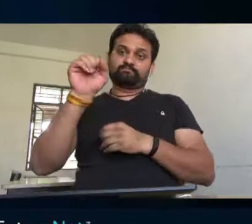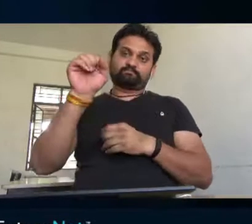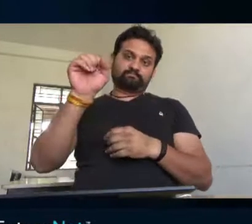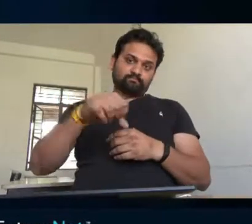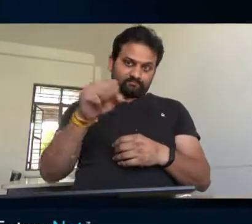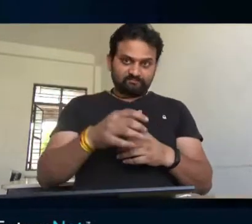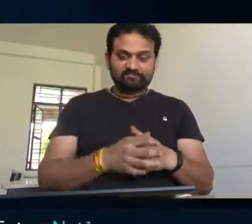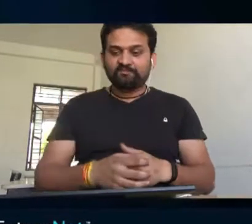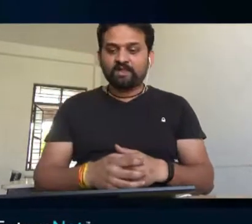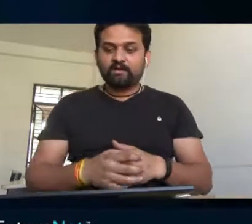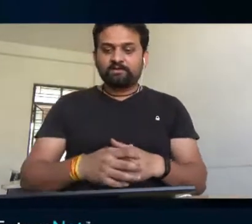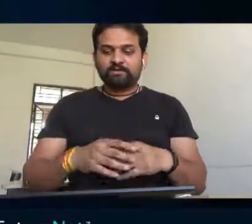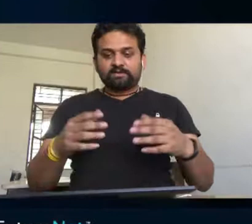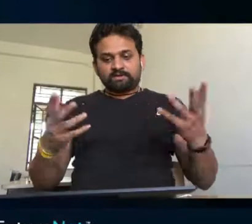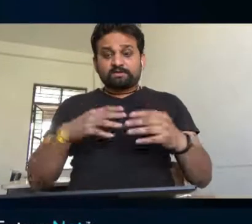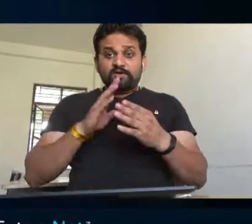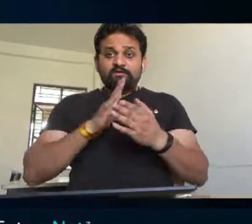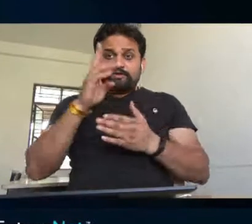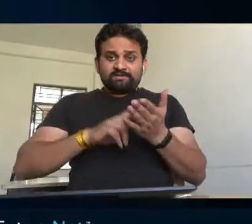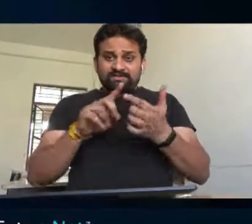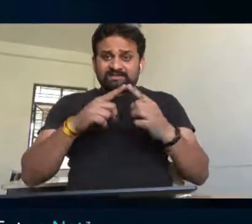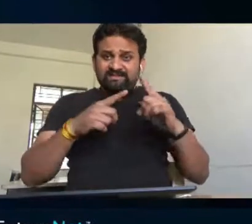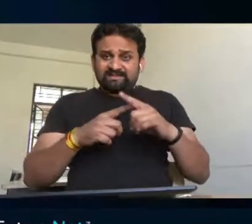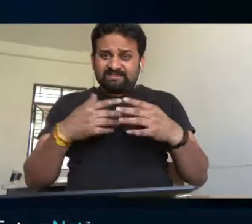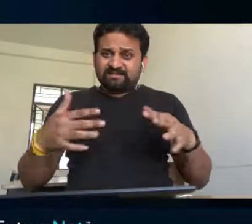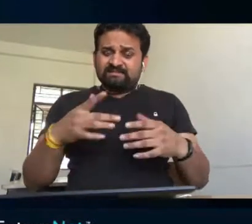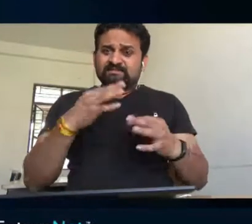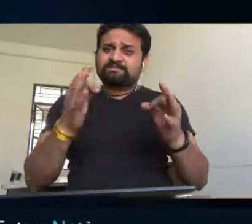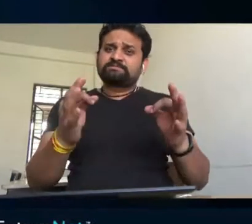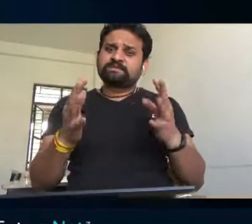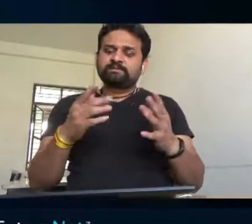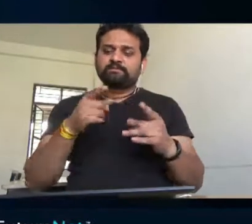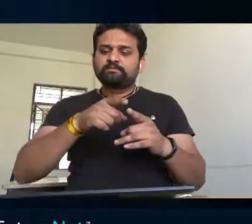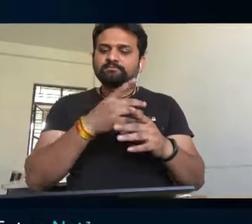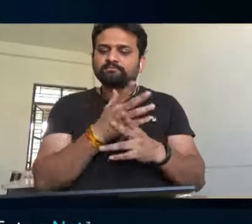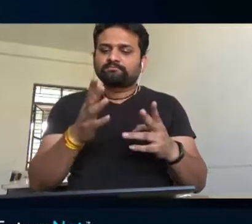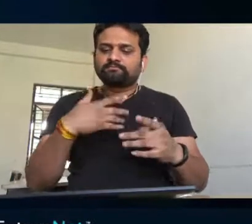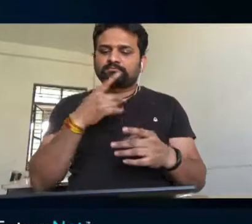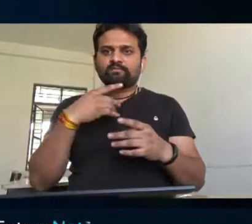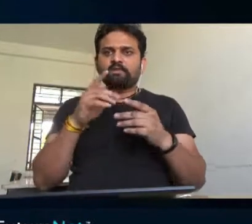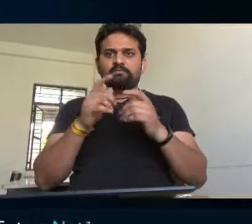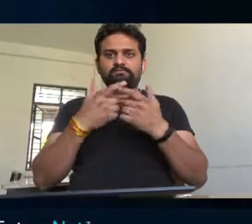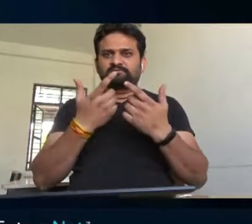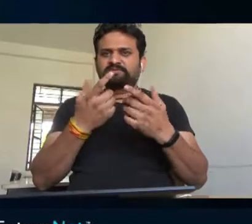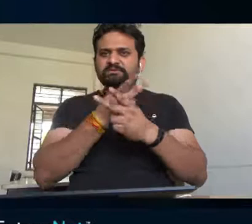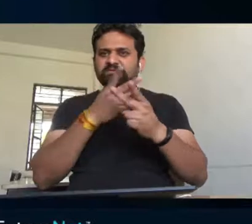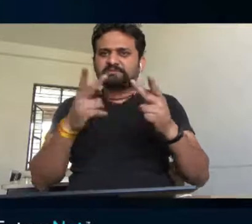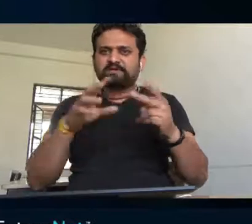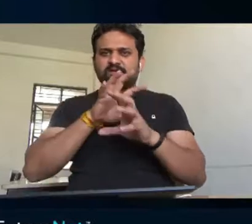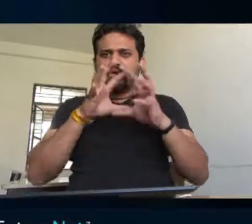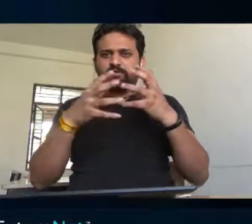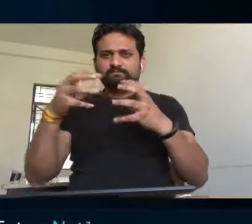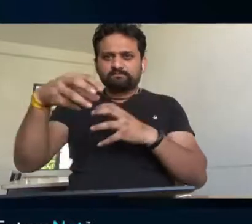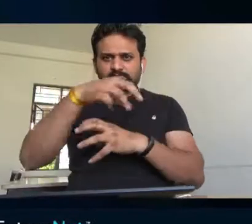team, with your leader, you planned 3 big events in April, and maybe you can tell a little bit